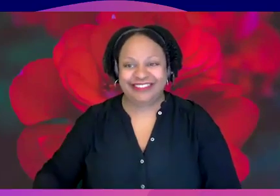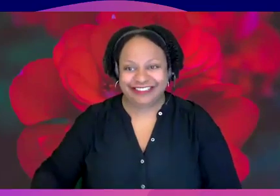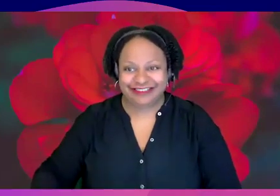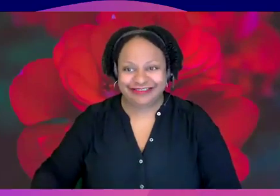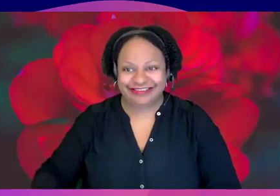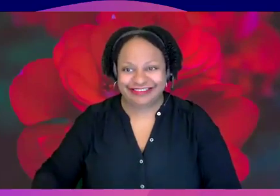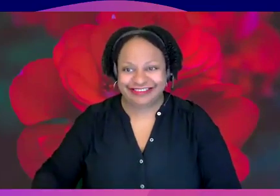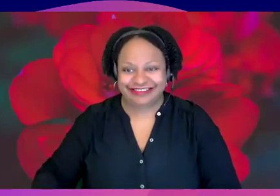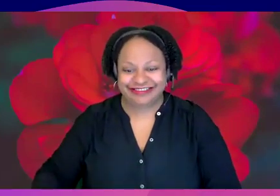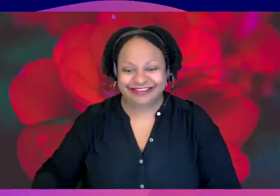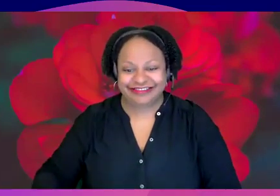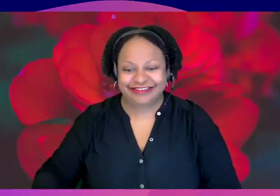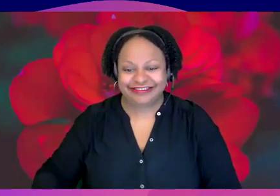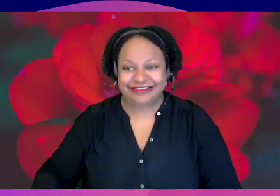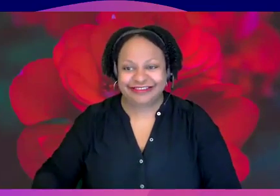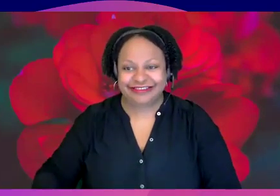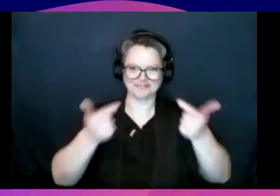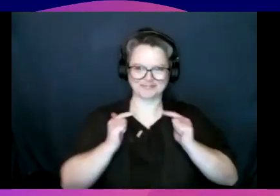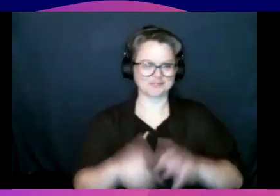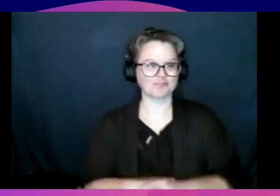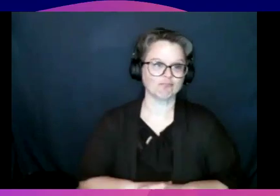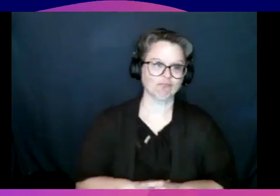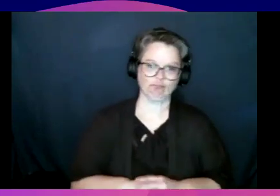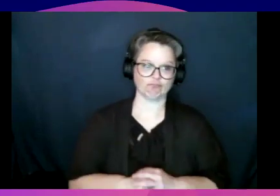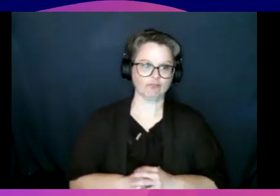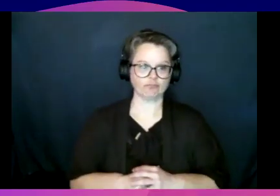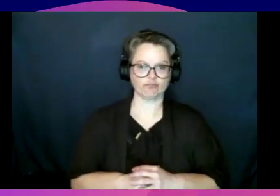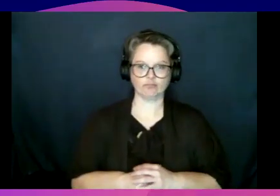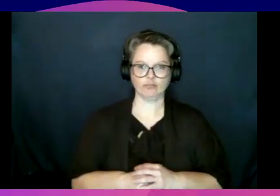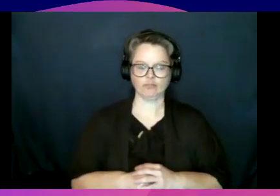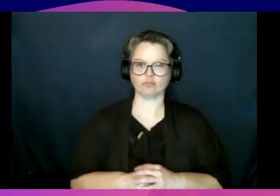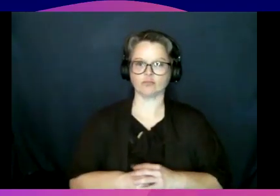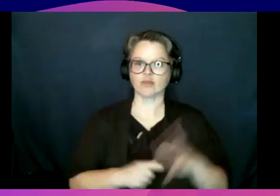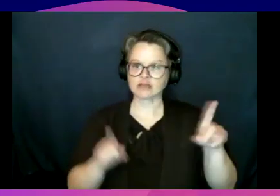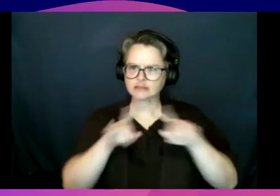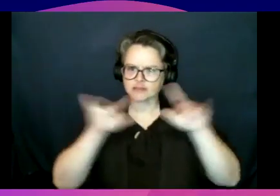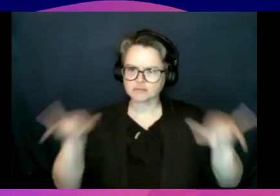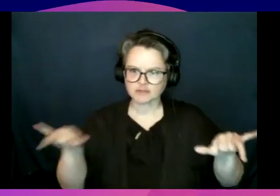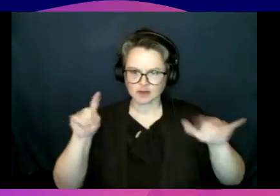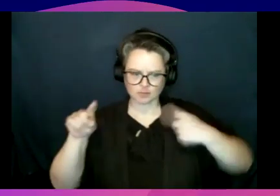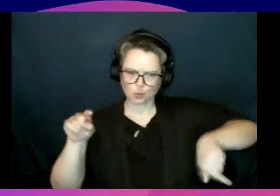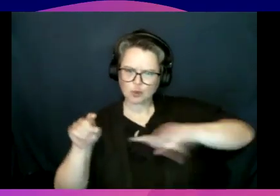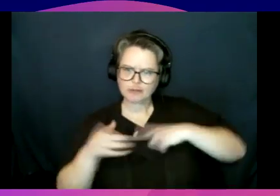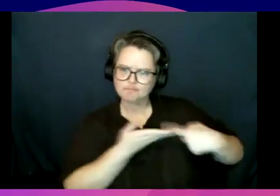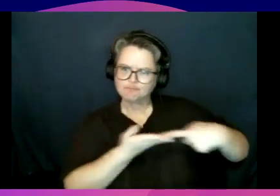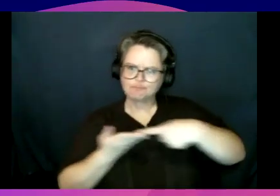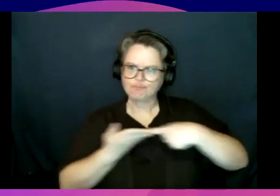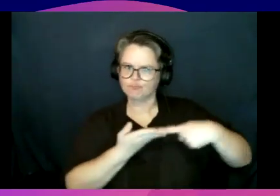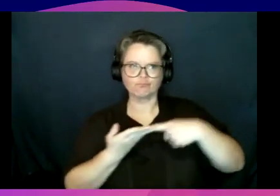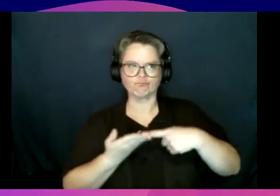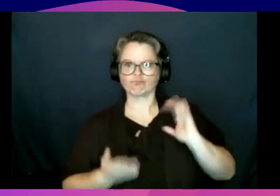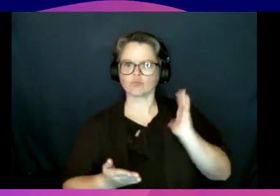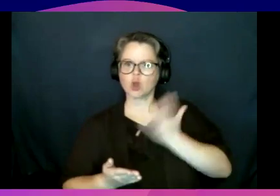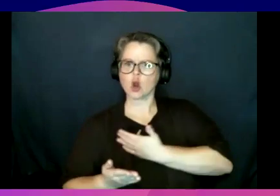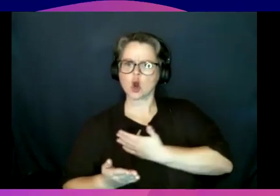So we also spent some time figuring out what our principles of collective care are. And we